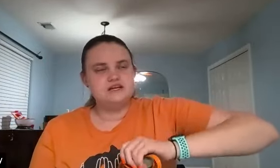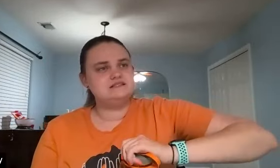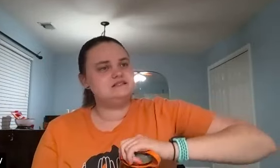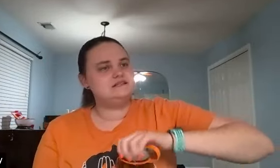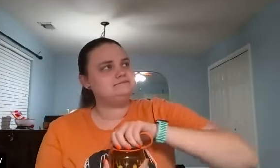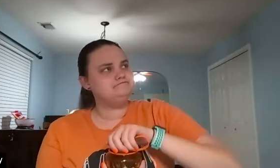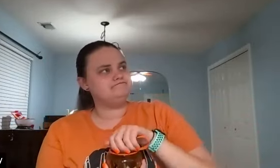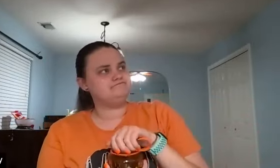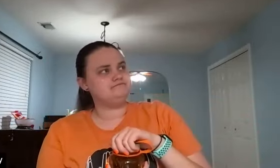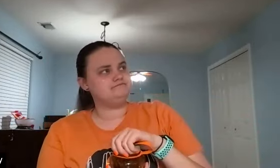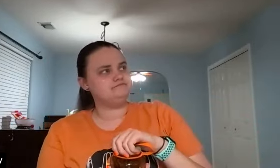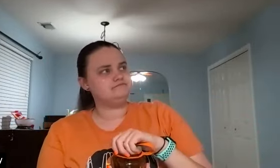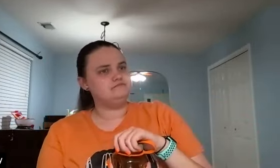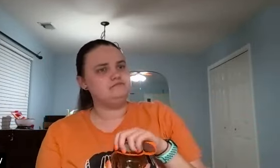Let's see.